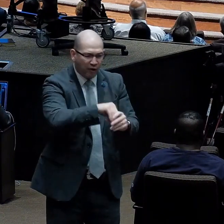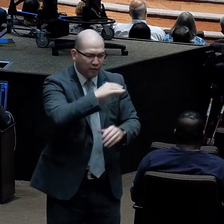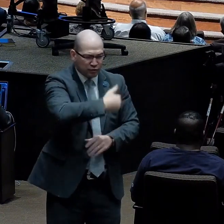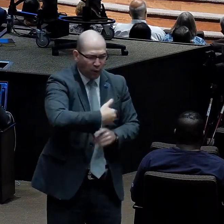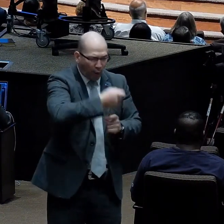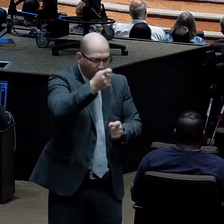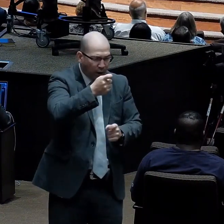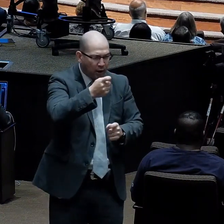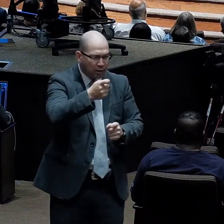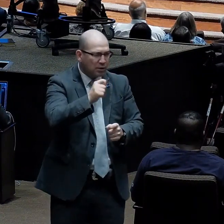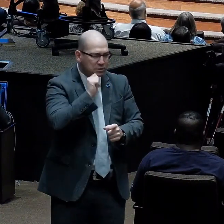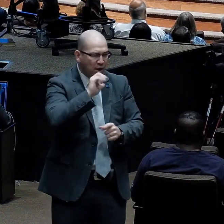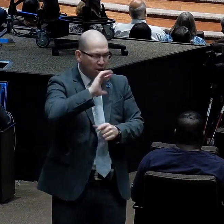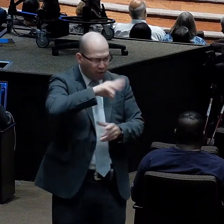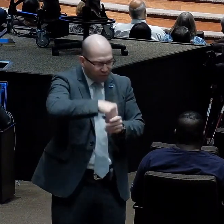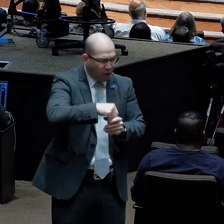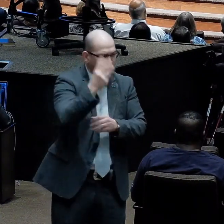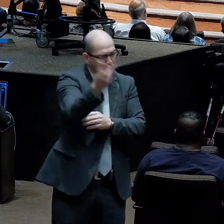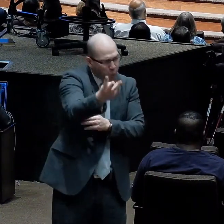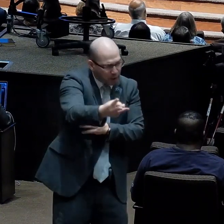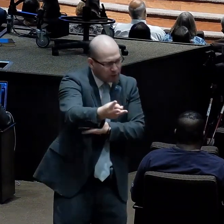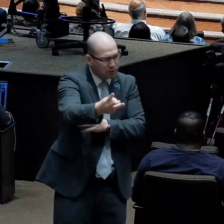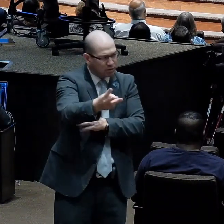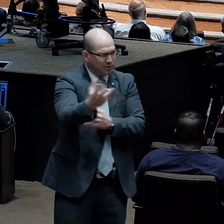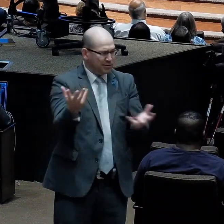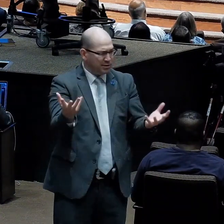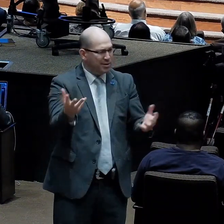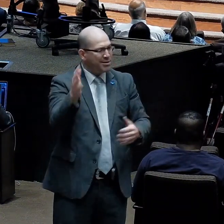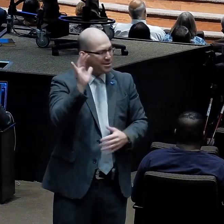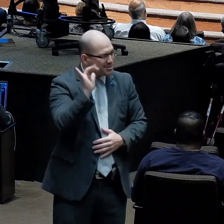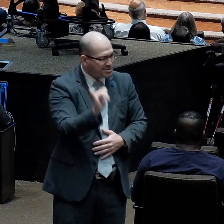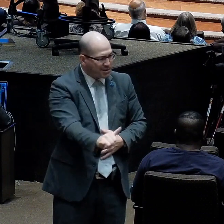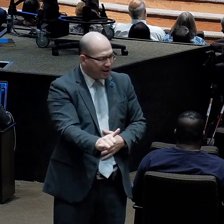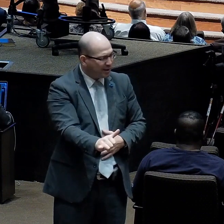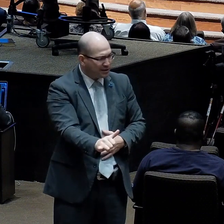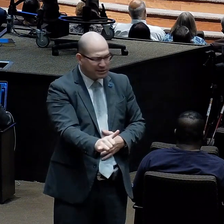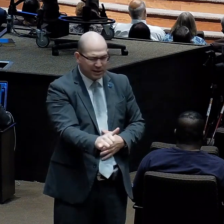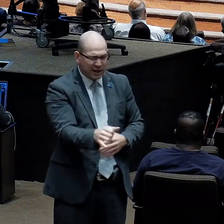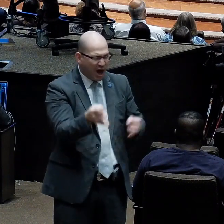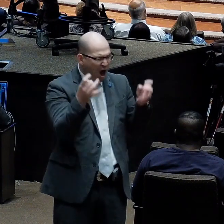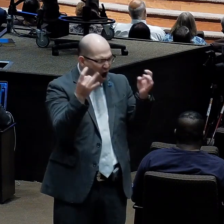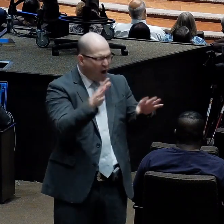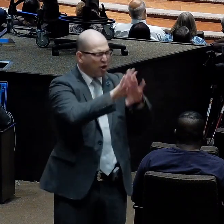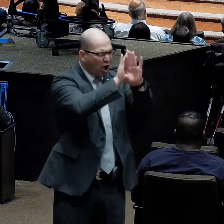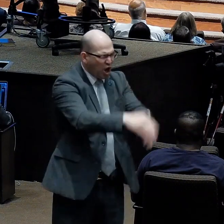and they not sharing the gospel, they are of all men most hypocritical.